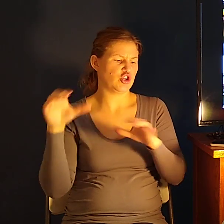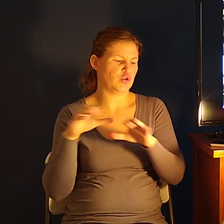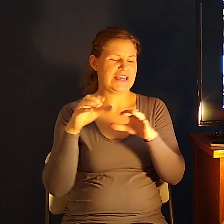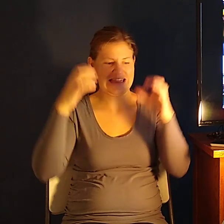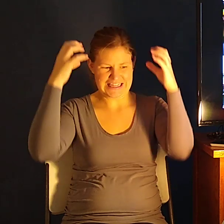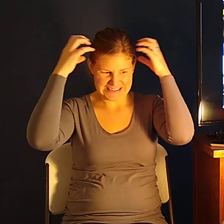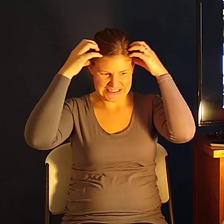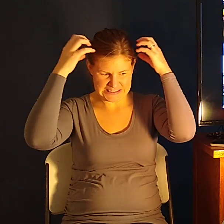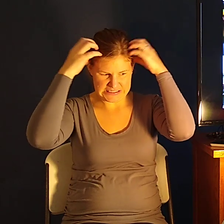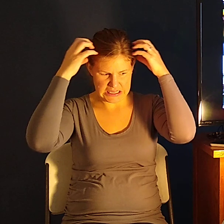Disney